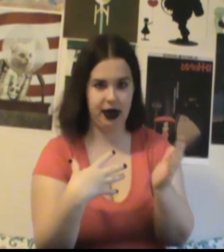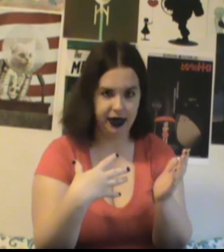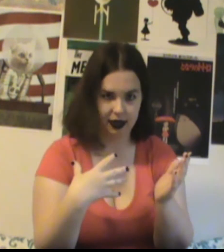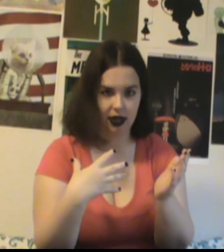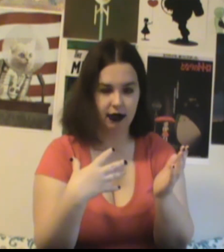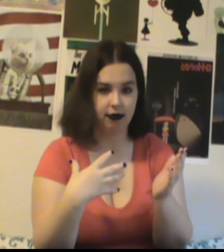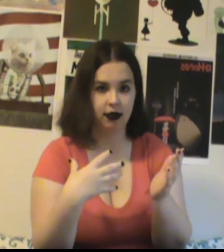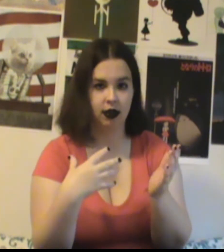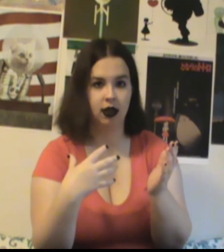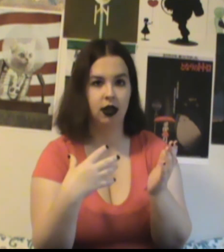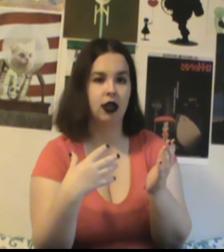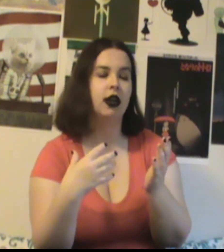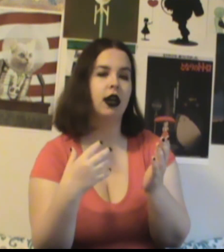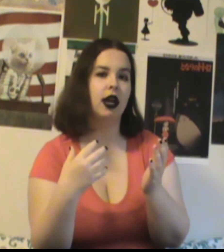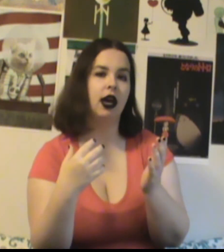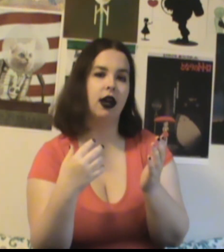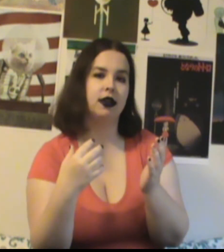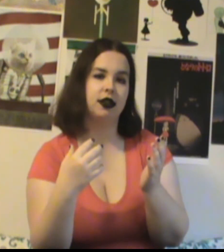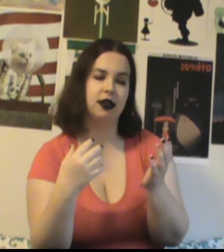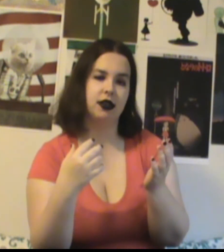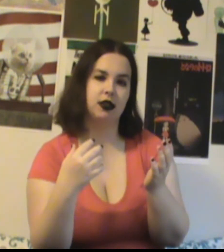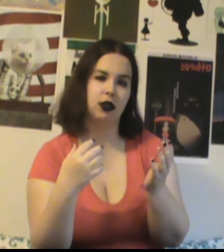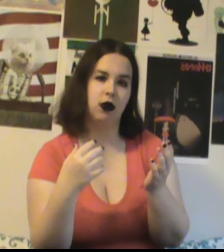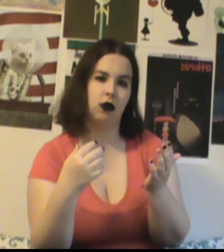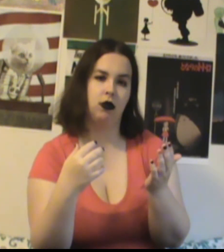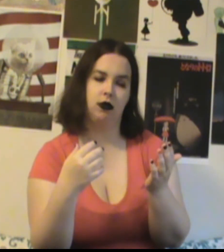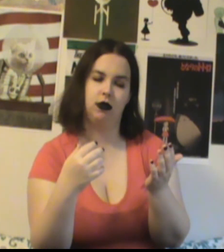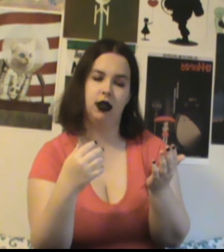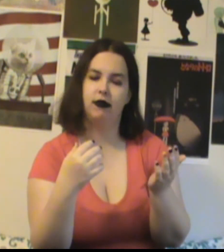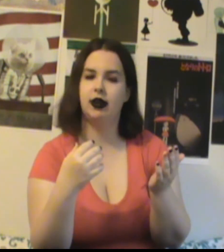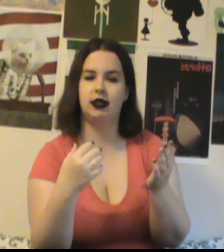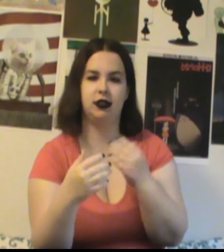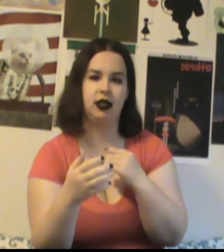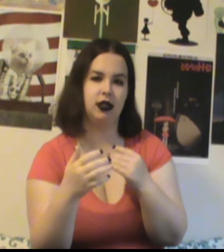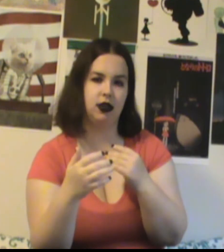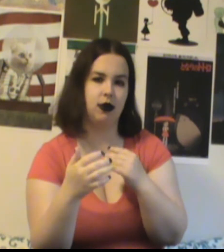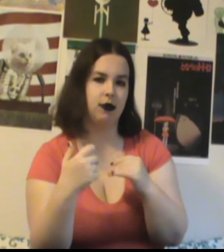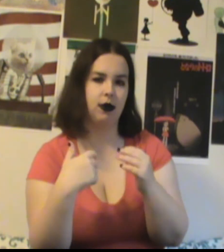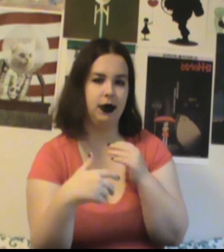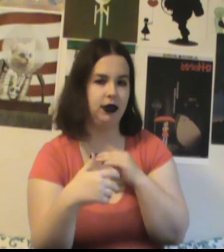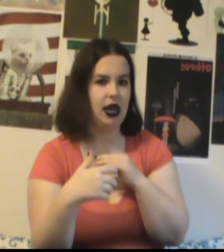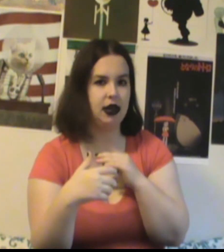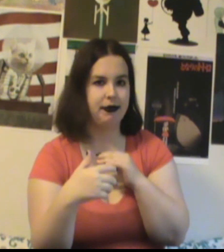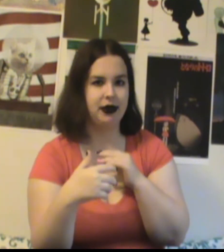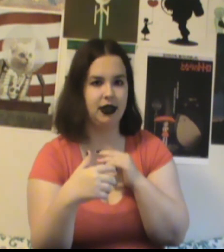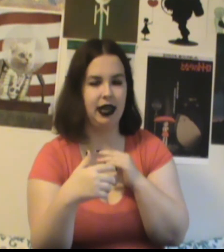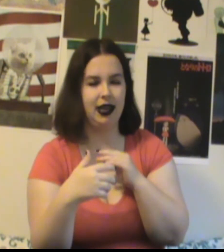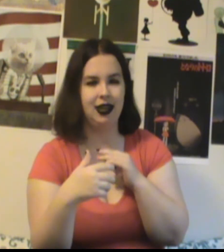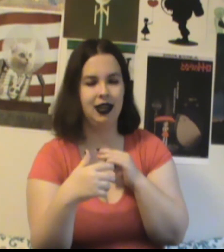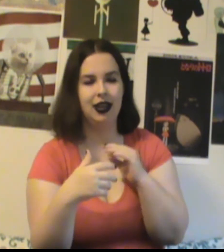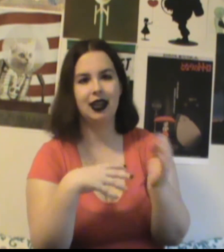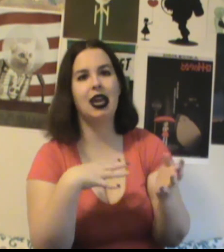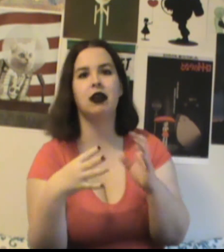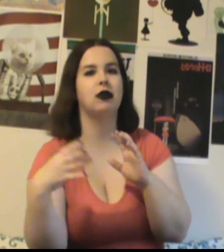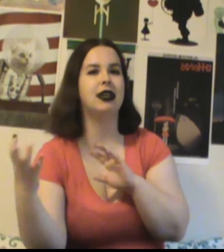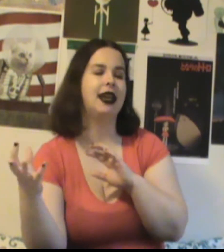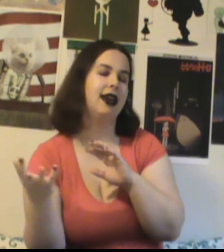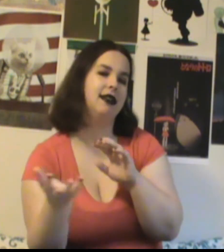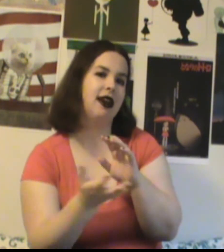back to life. And so they're very interested to know more about that, but they can't really gain